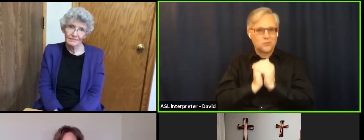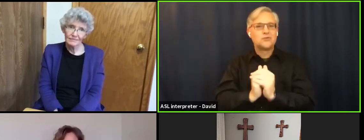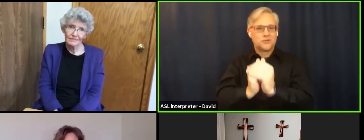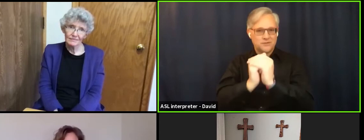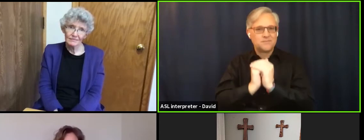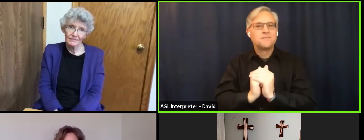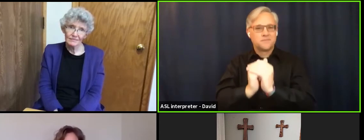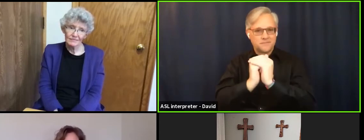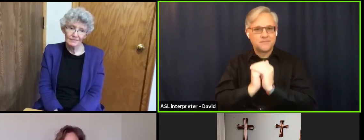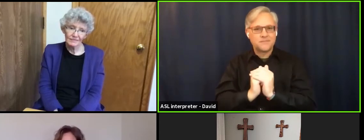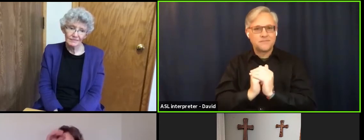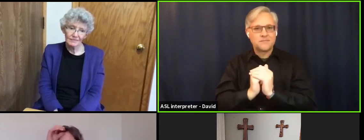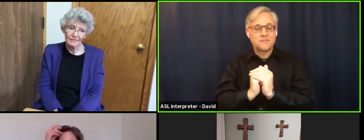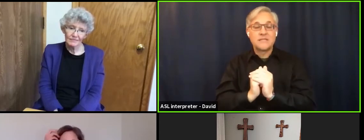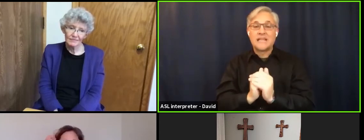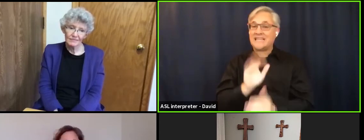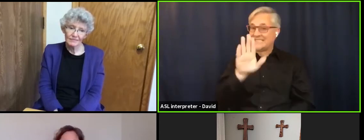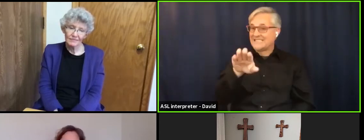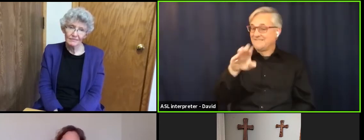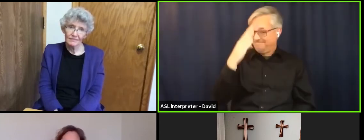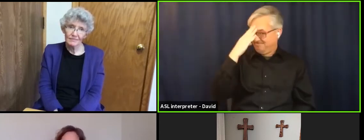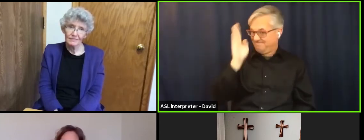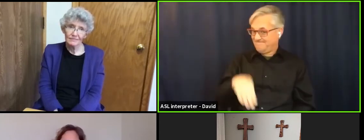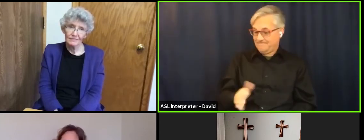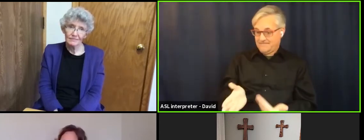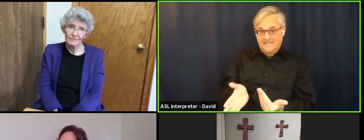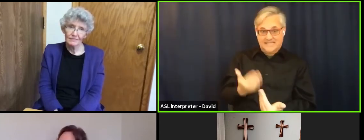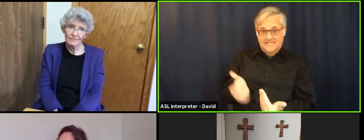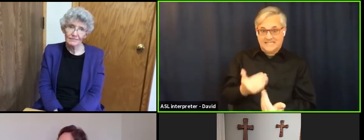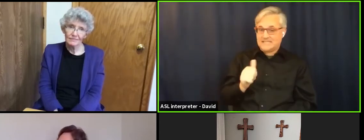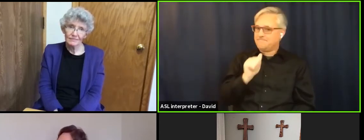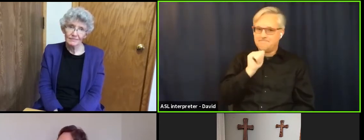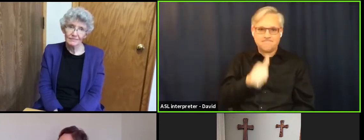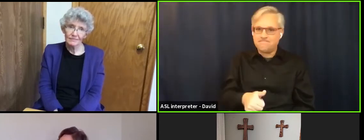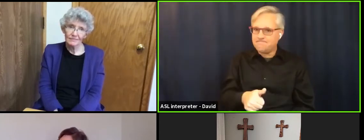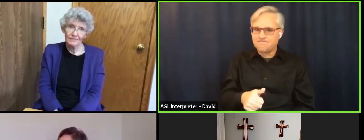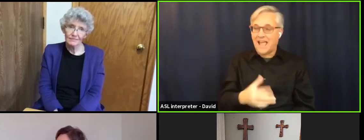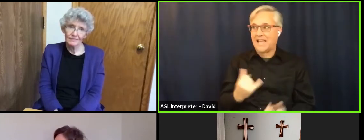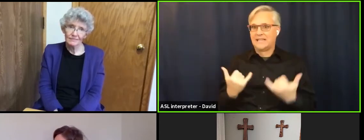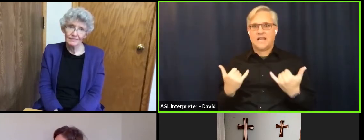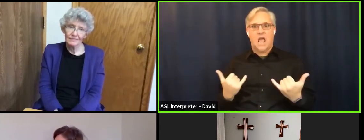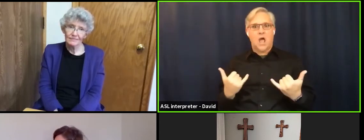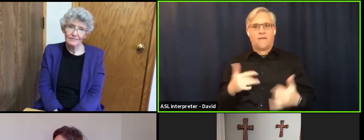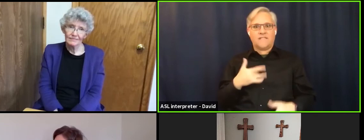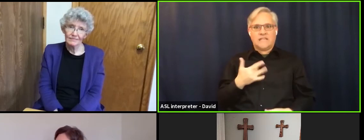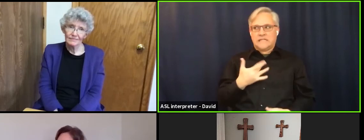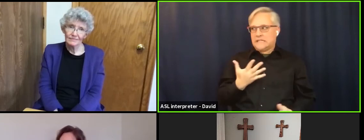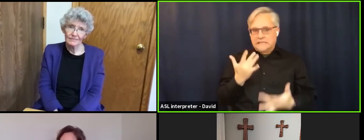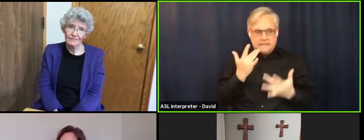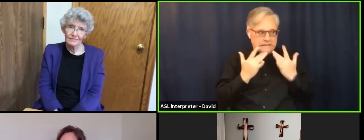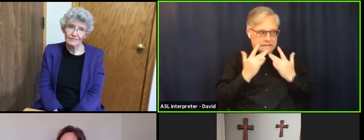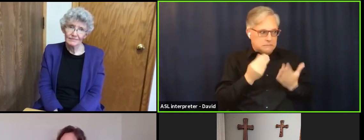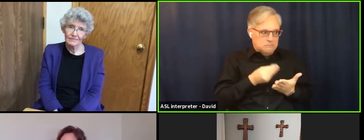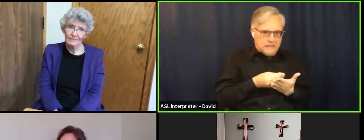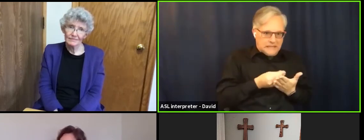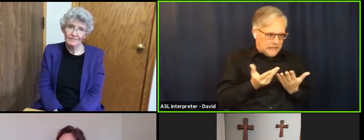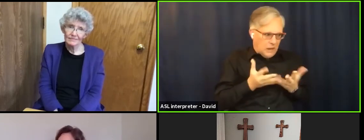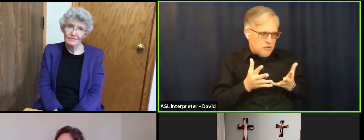It's not easy. And at this time, it feels a little risky, maybe kind of